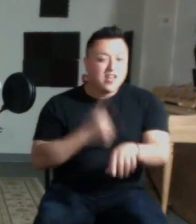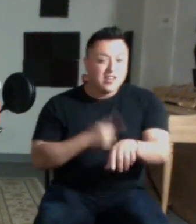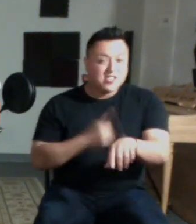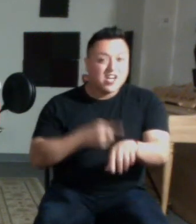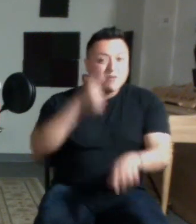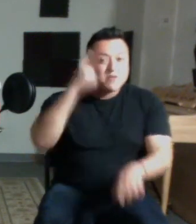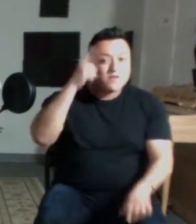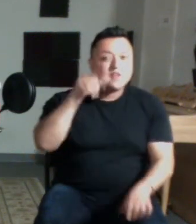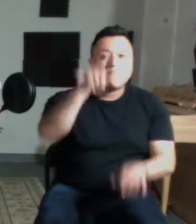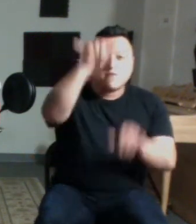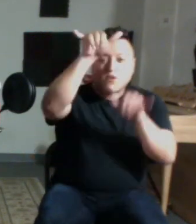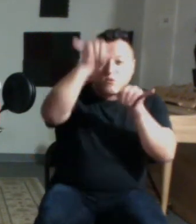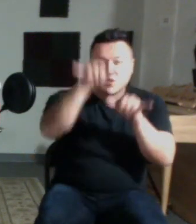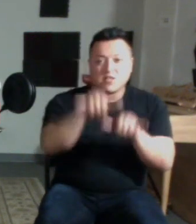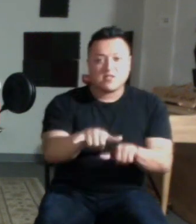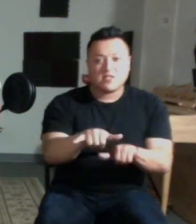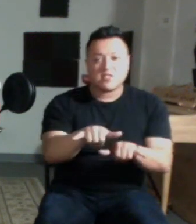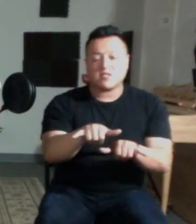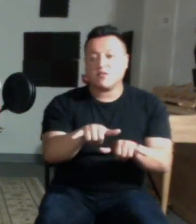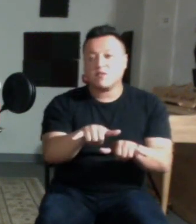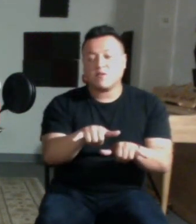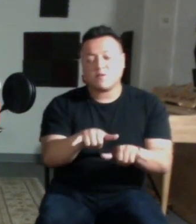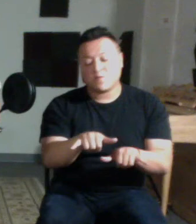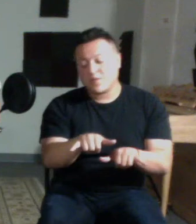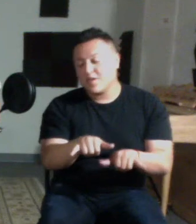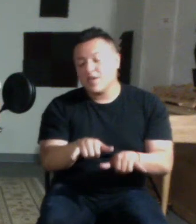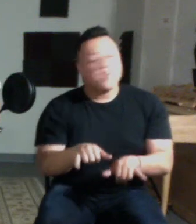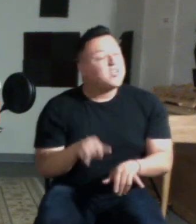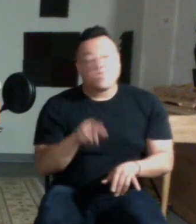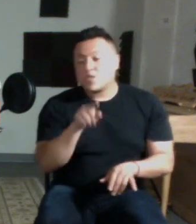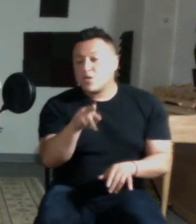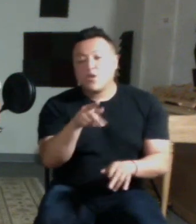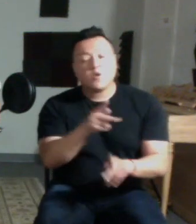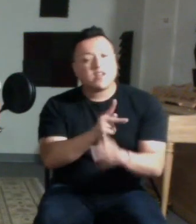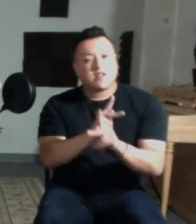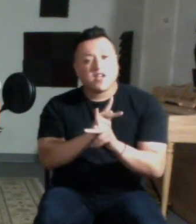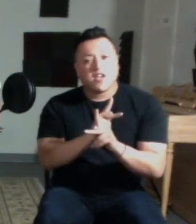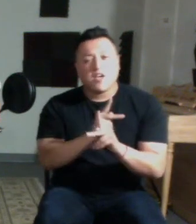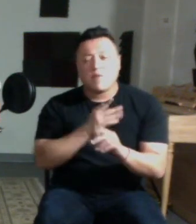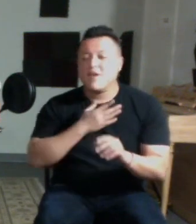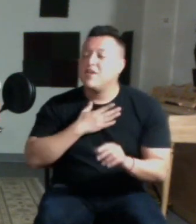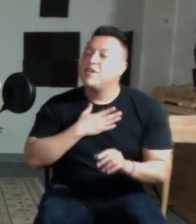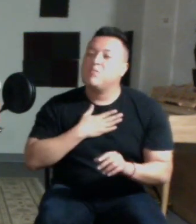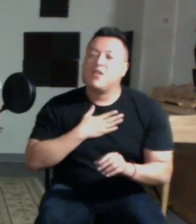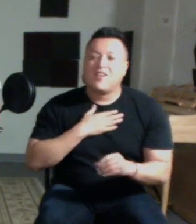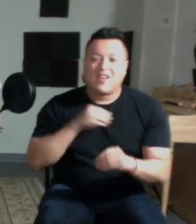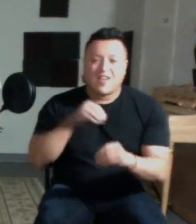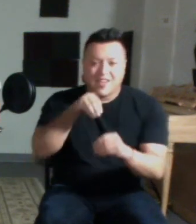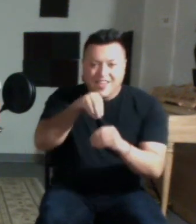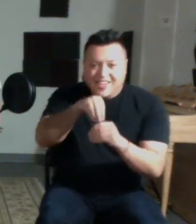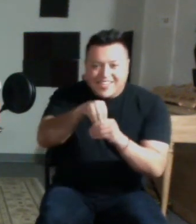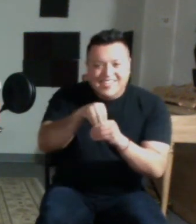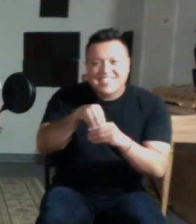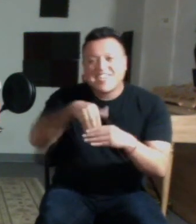and time's forever frozen still. So you can keep me inside